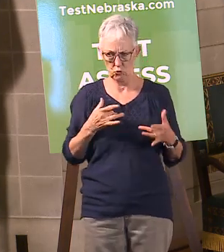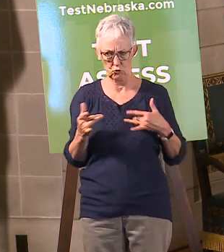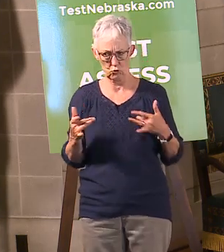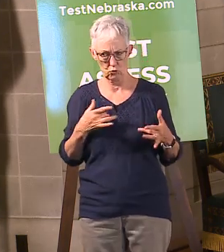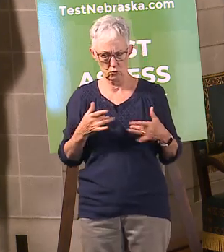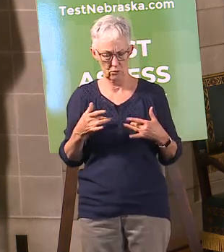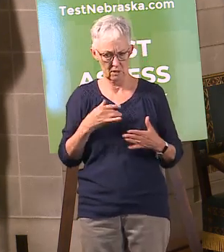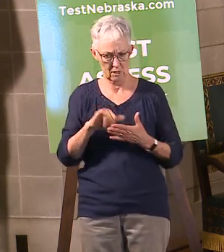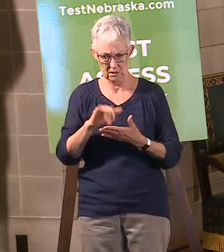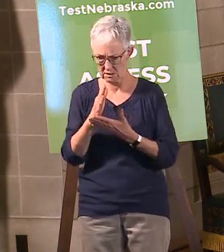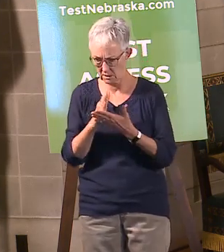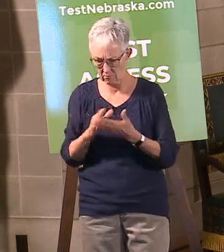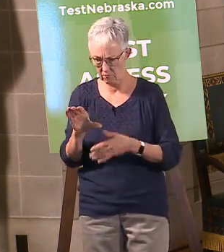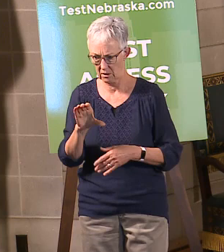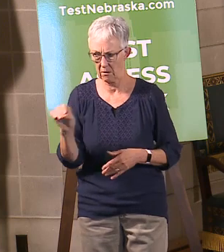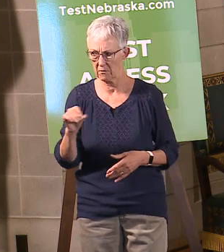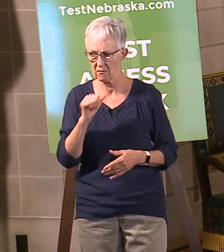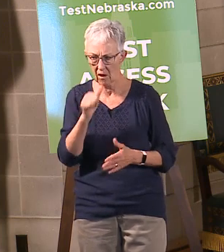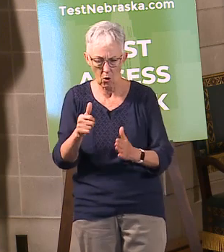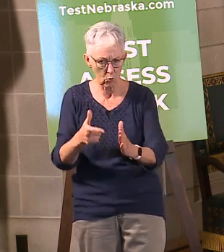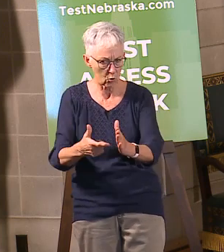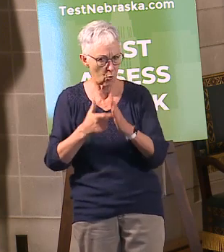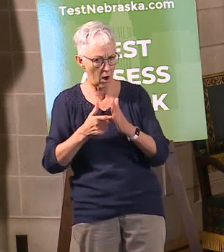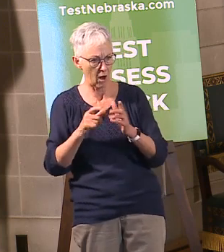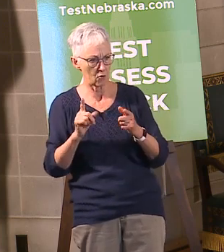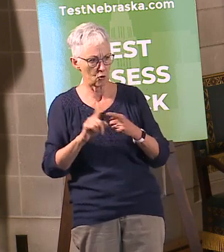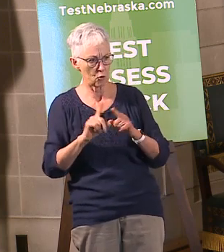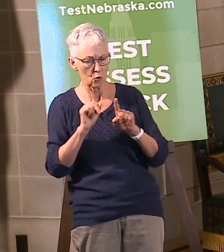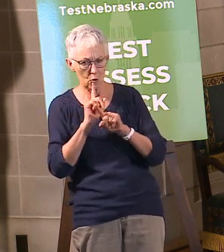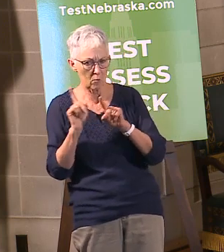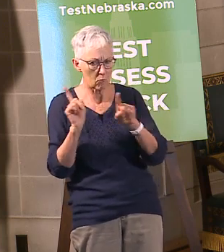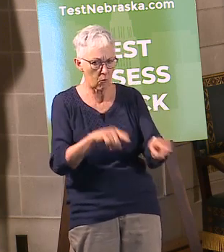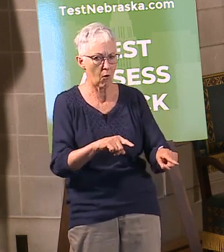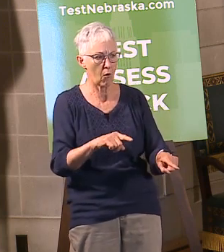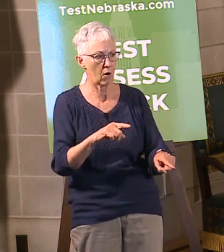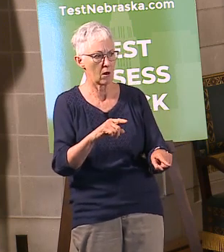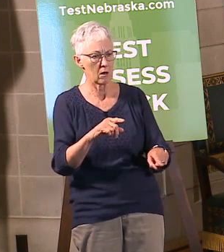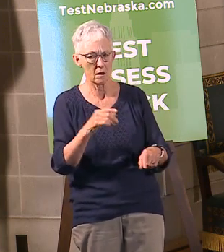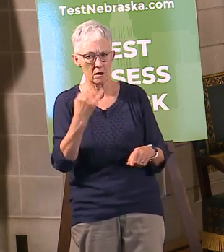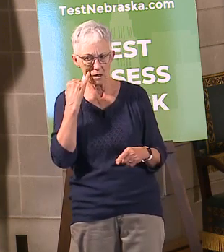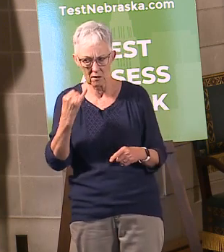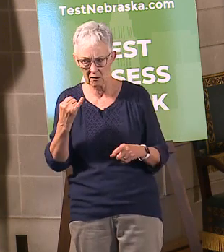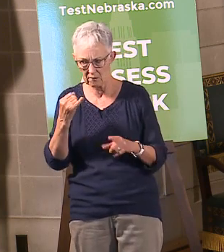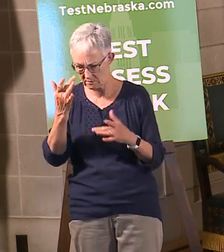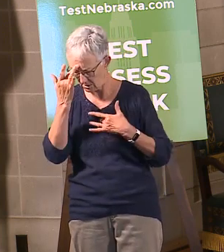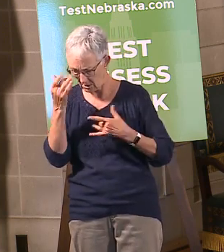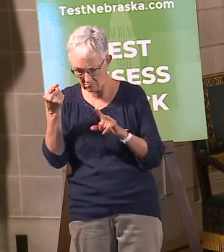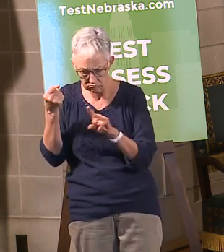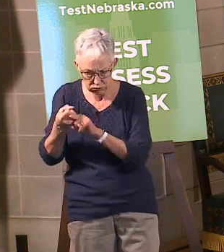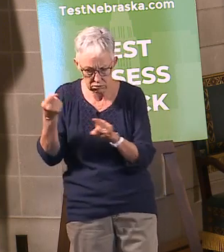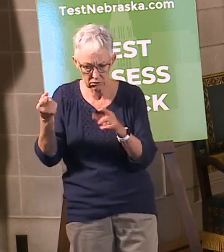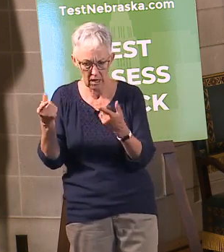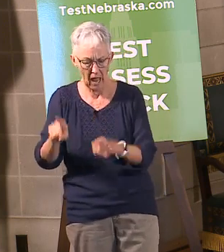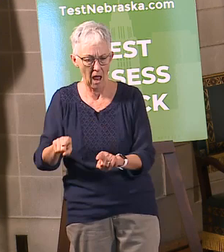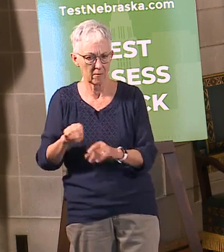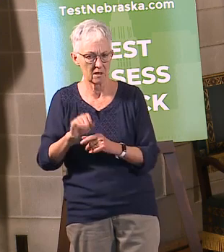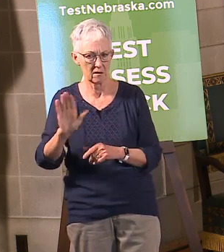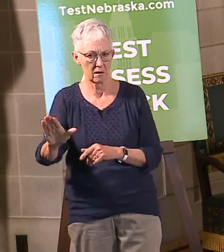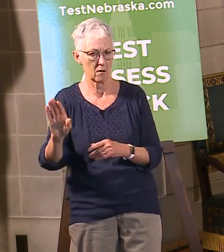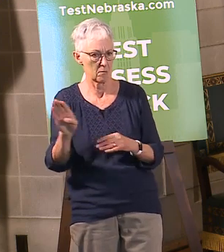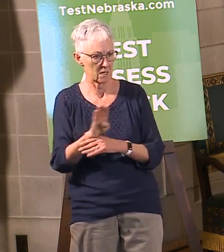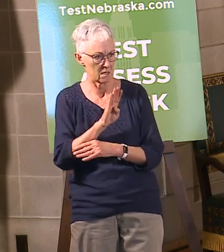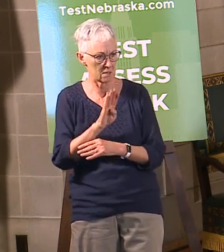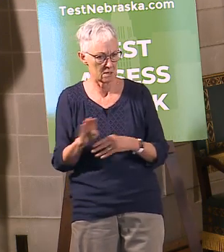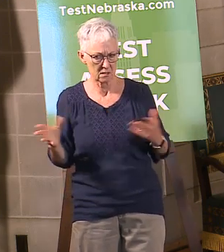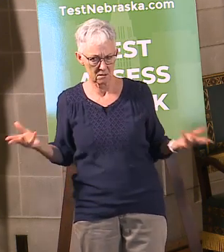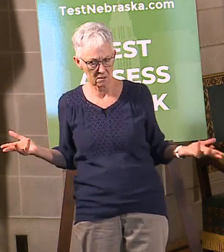plants. This organization has asked if you would meet with a group of meatpacking plant workers to hear why it's important they are guaranteed to be told if the outbreak occurs in the workplace. Will you consider